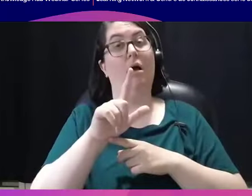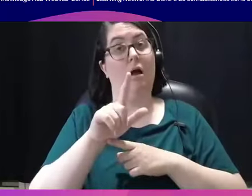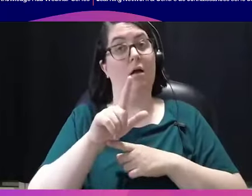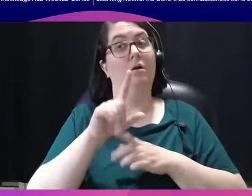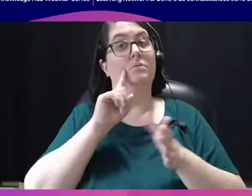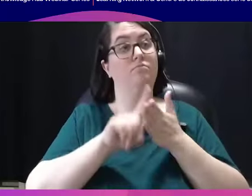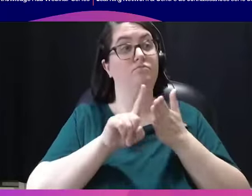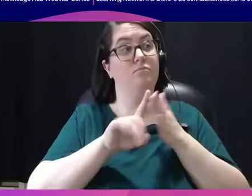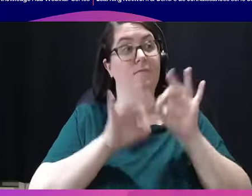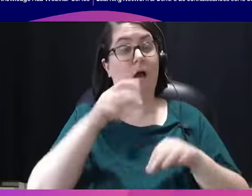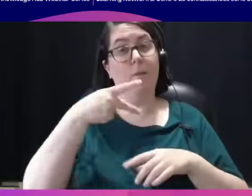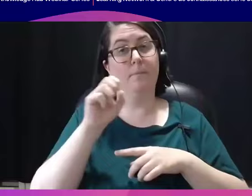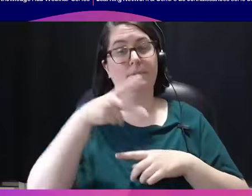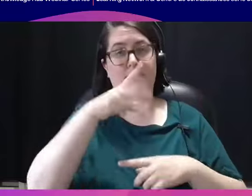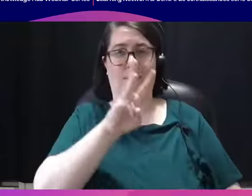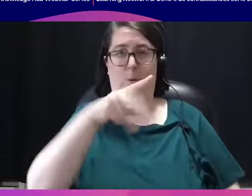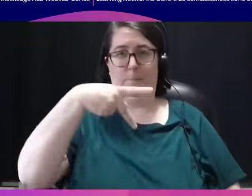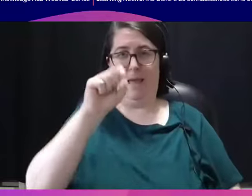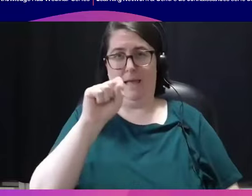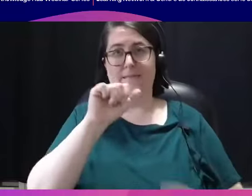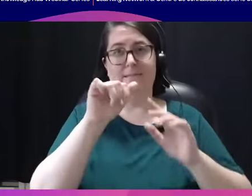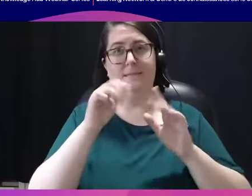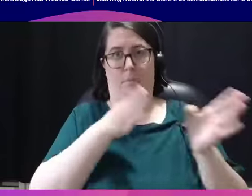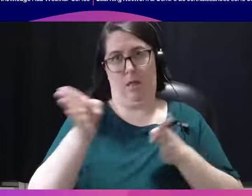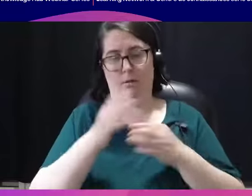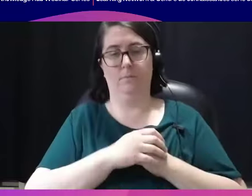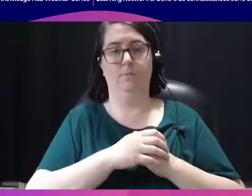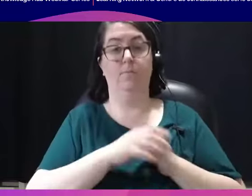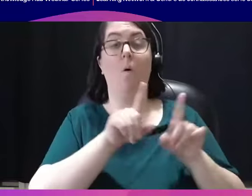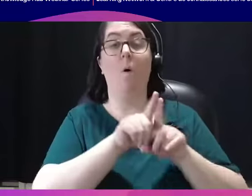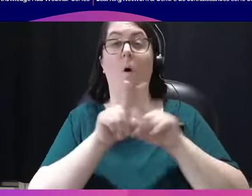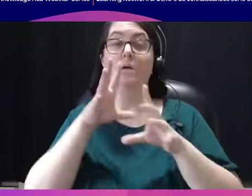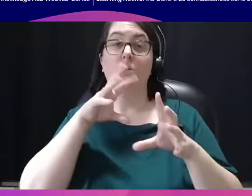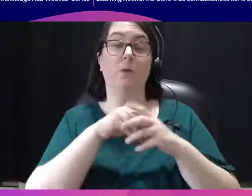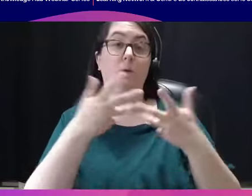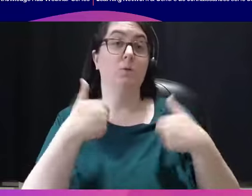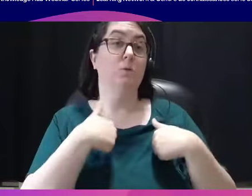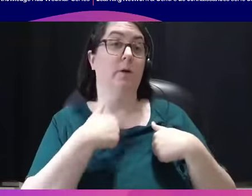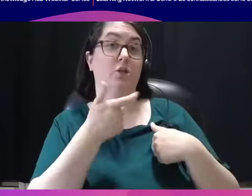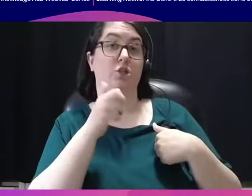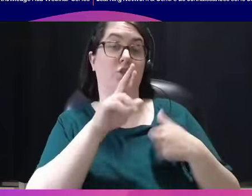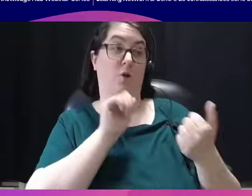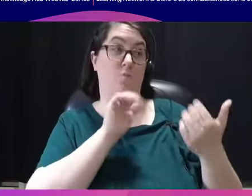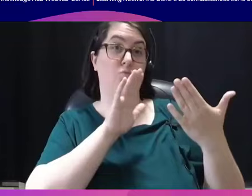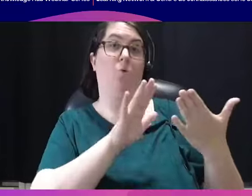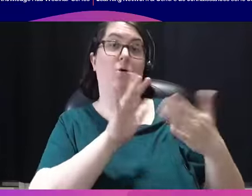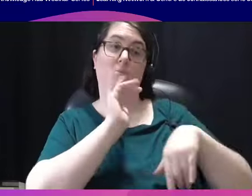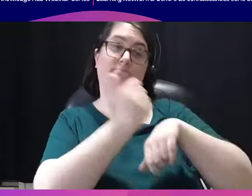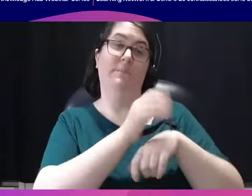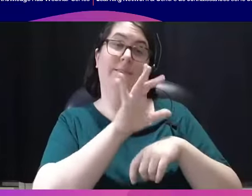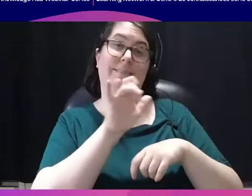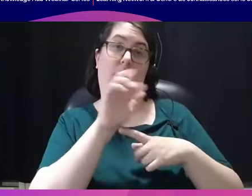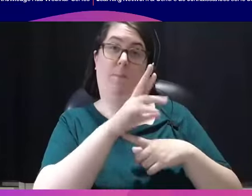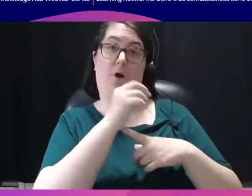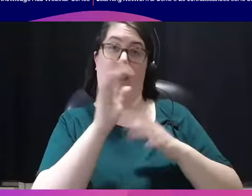in the WPS agenda. This also includes taking a gendered approach to establishing cyber